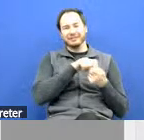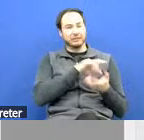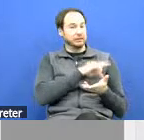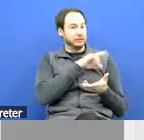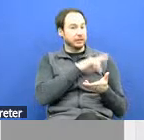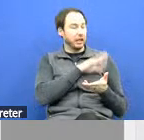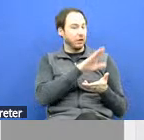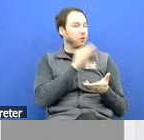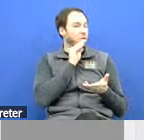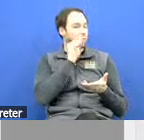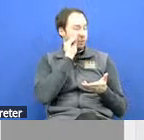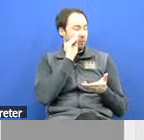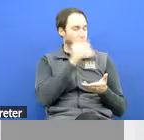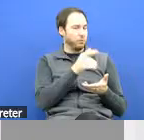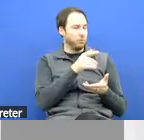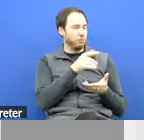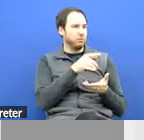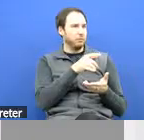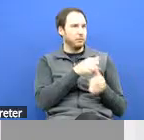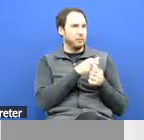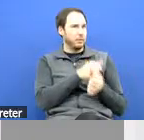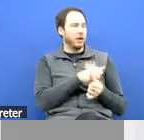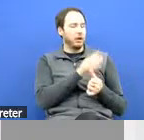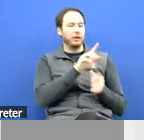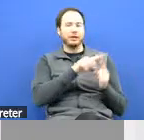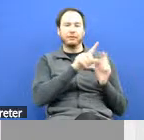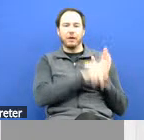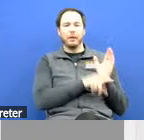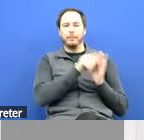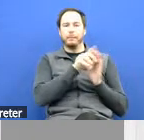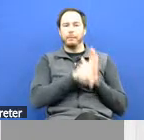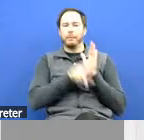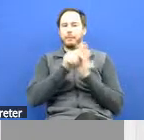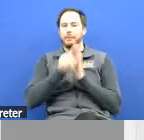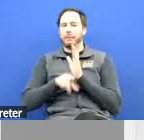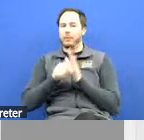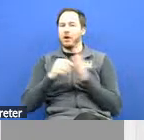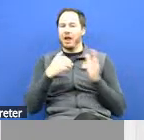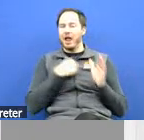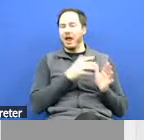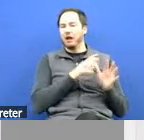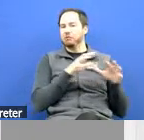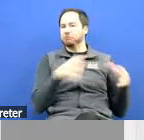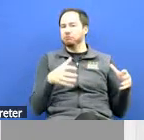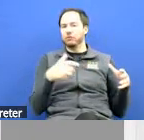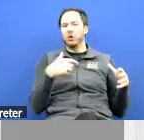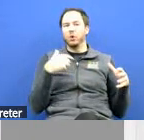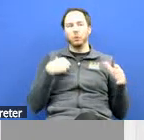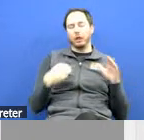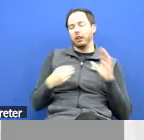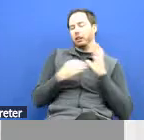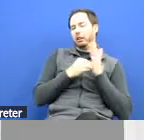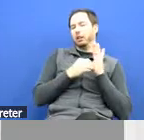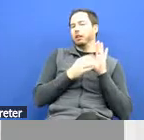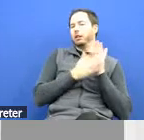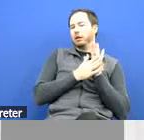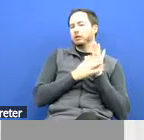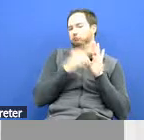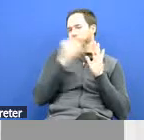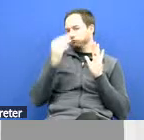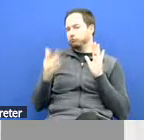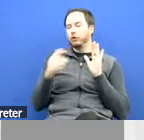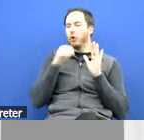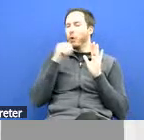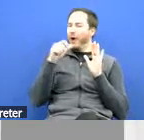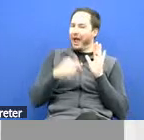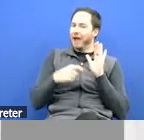of homes based off the different time periods. And so we're putting those in there just, again, to give people an idea. We're not saying you